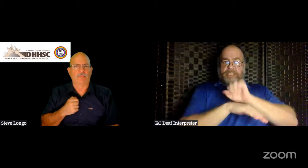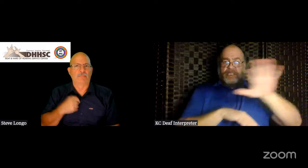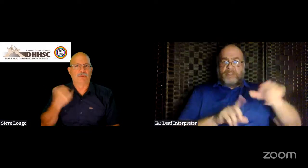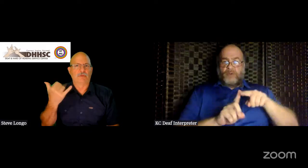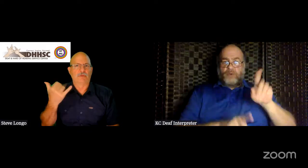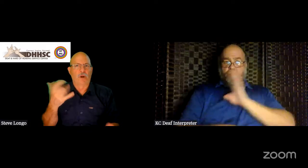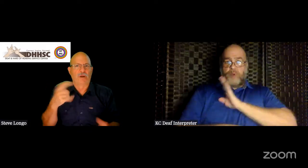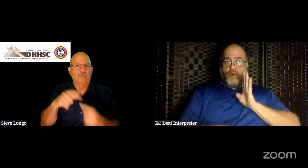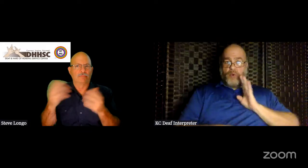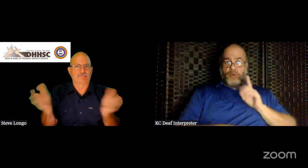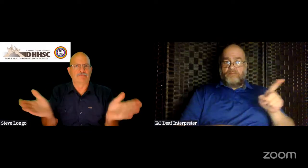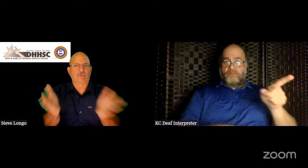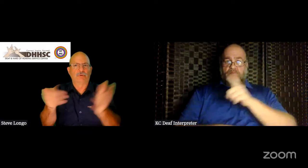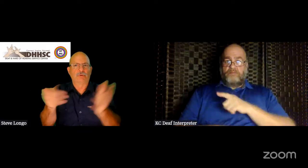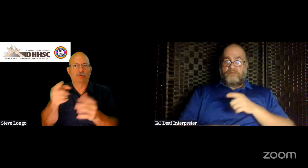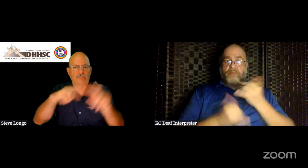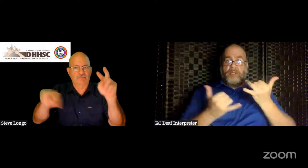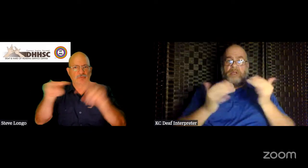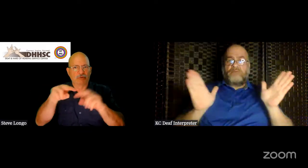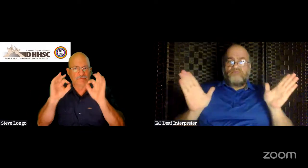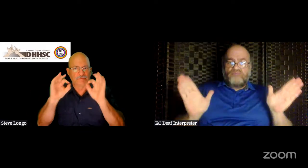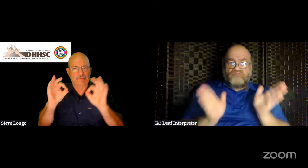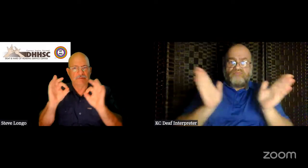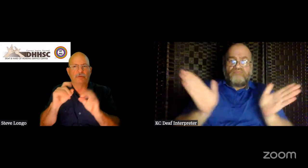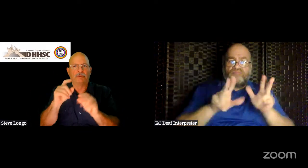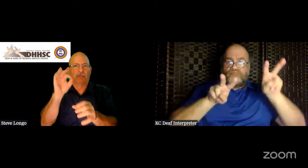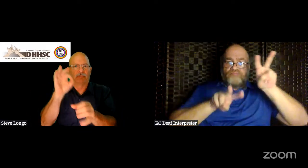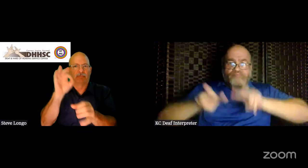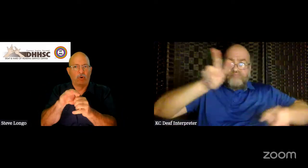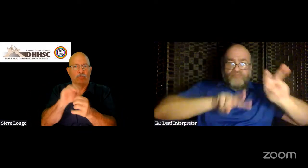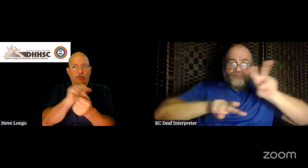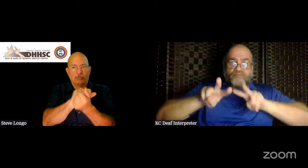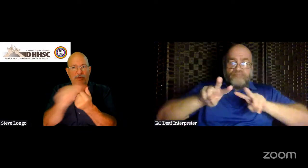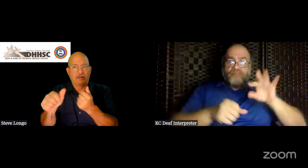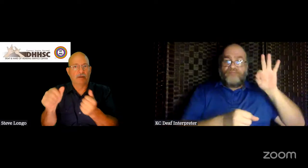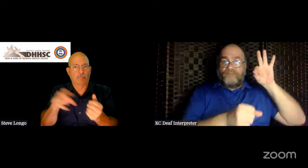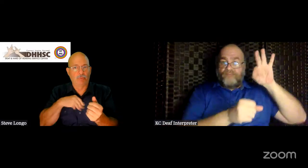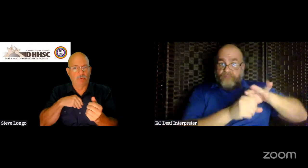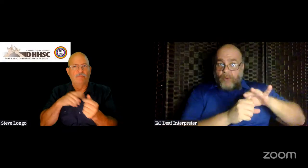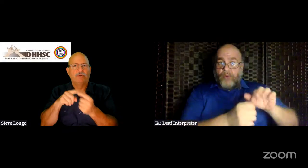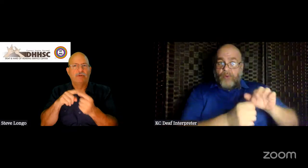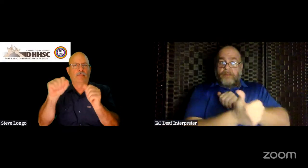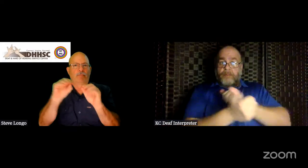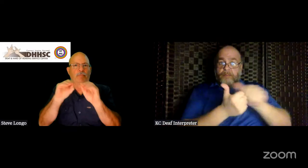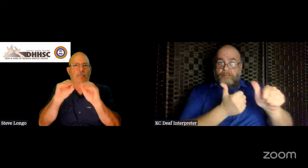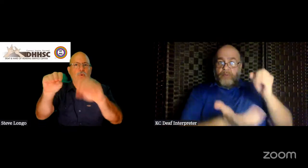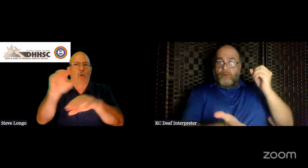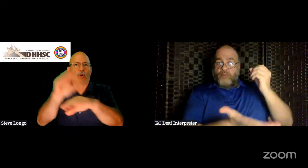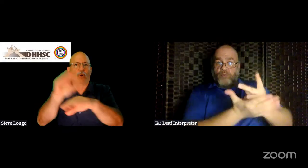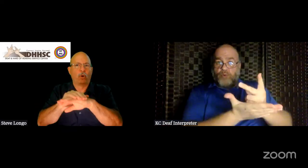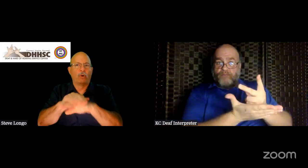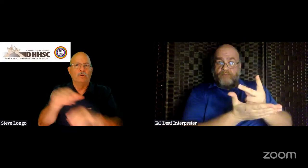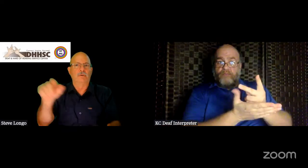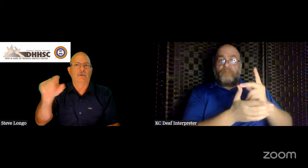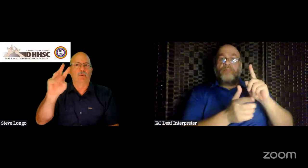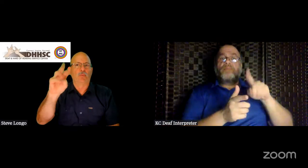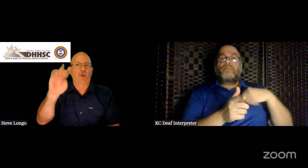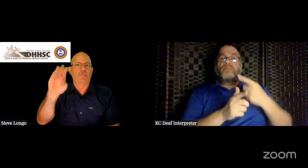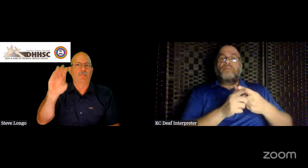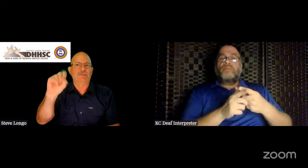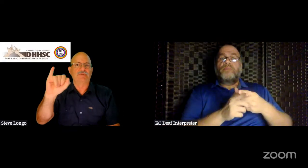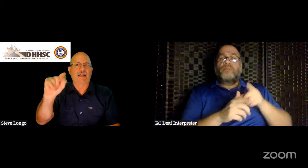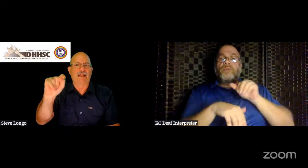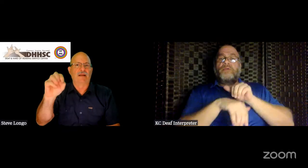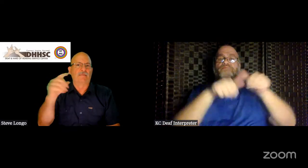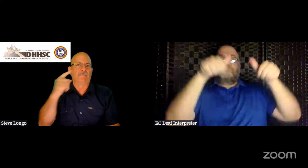We have cleaned up the grievance process form regarding the board, and we encourage you to revise that and vote